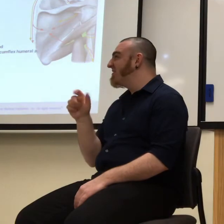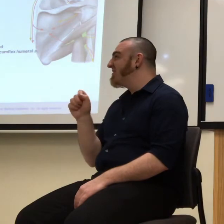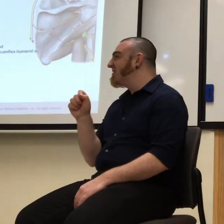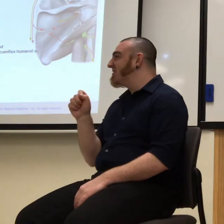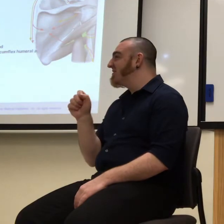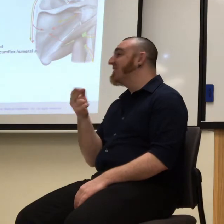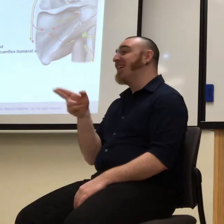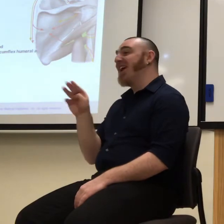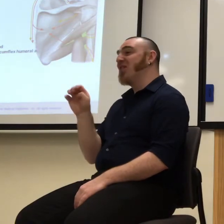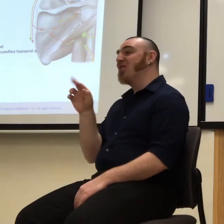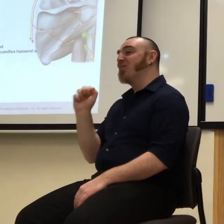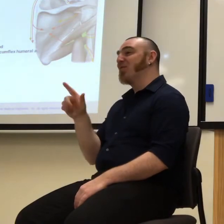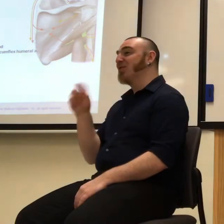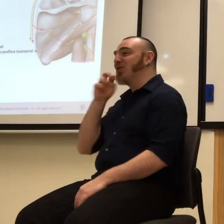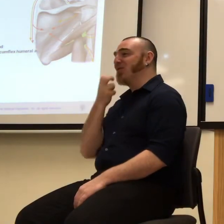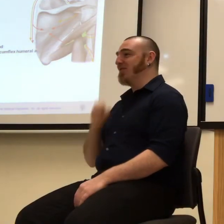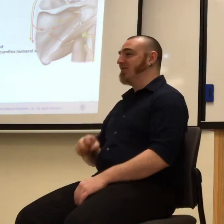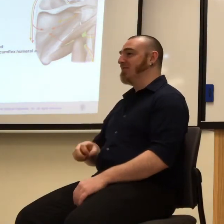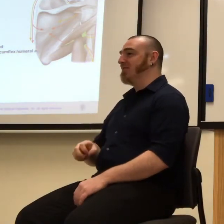humeral